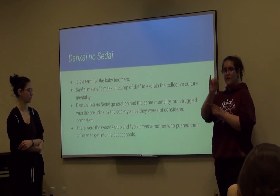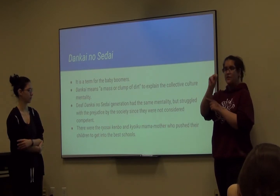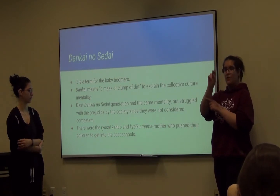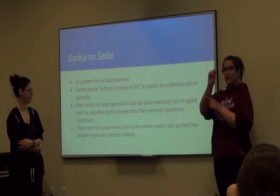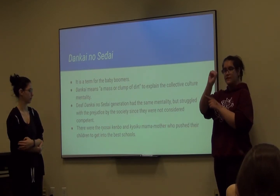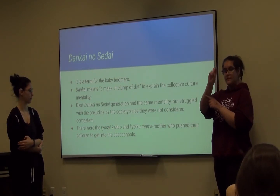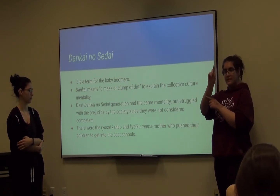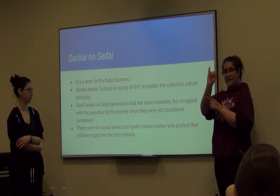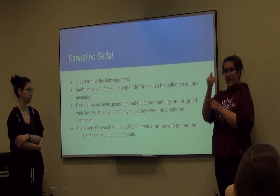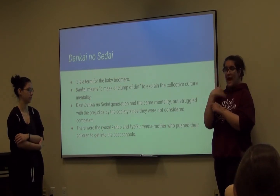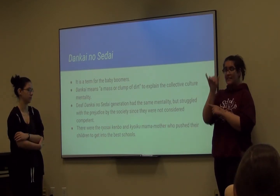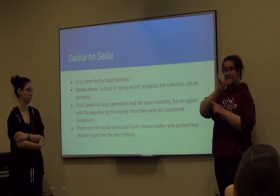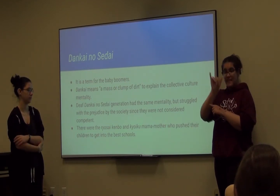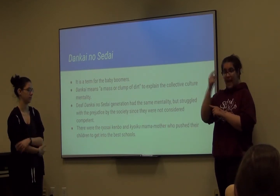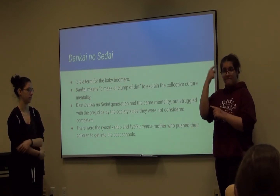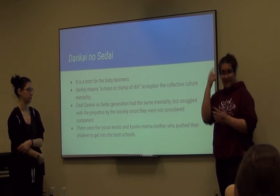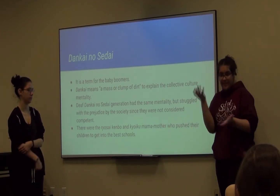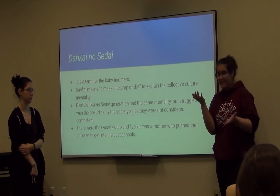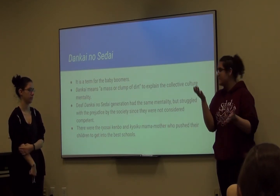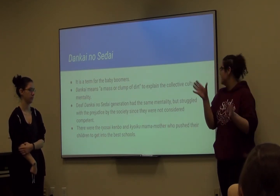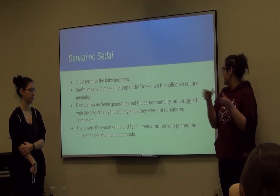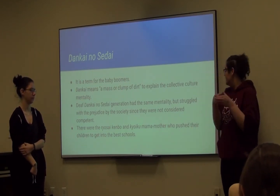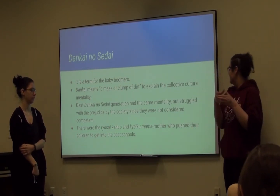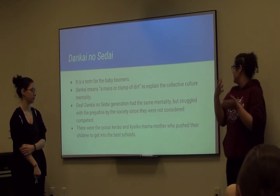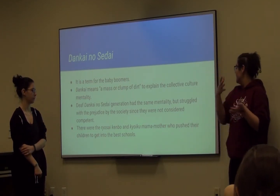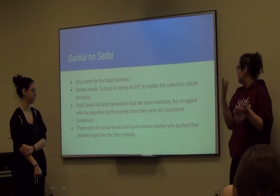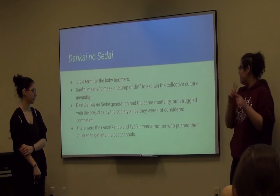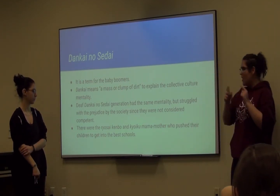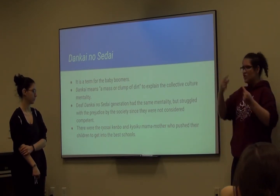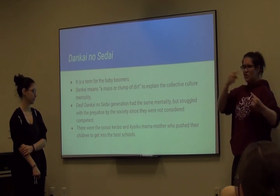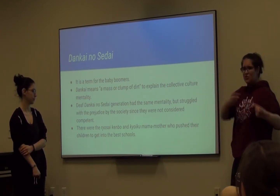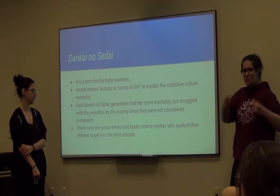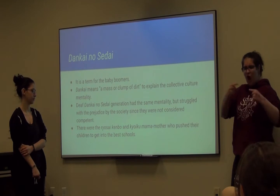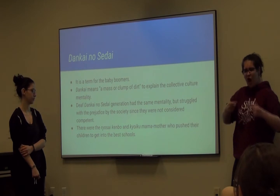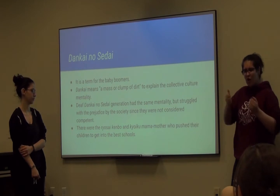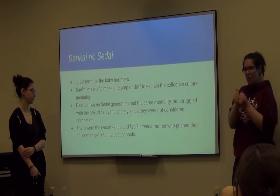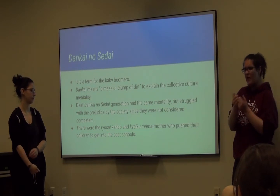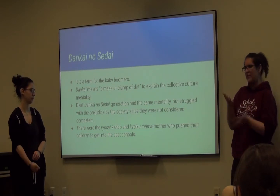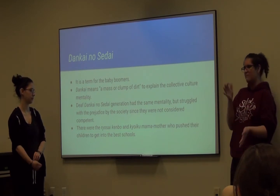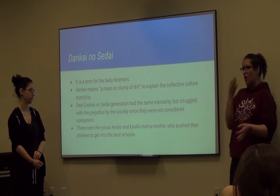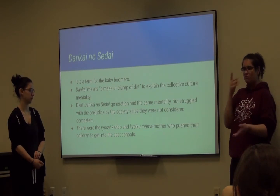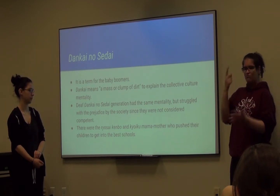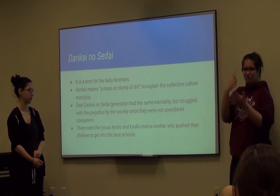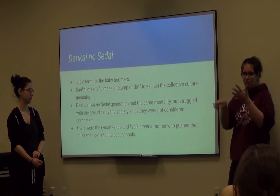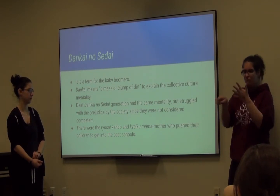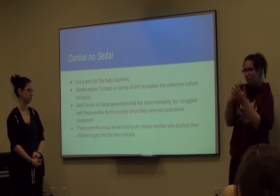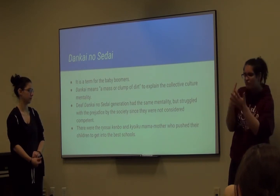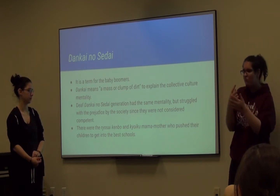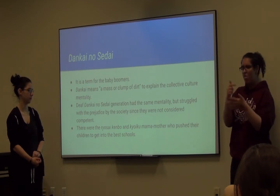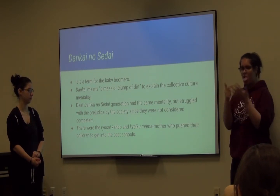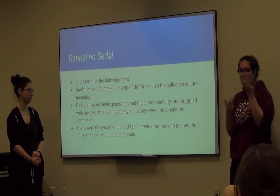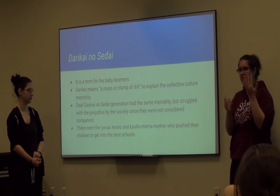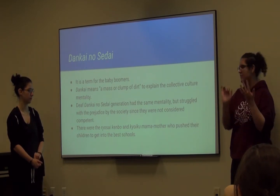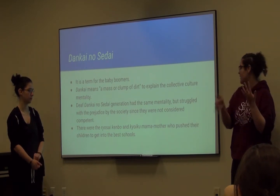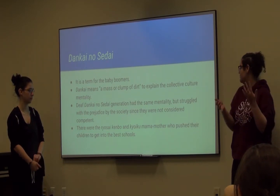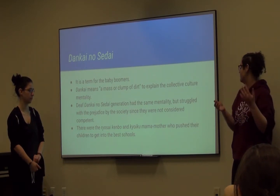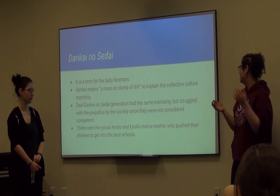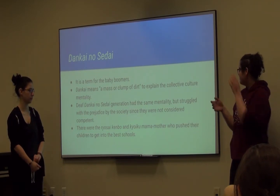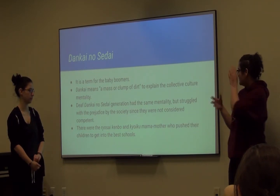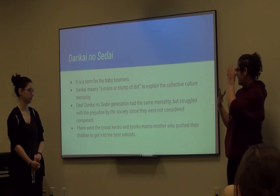And deaf, so deaf, Dankai no Segai, they all have the same mentality, but they really struggled because of